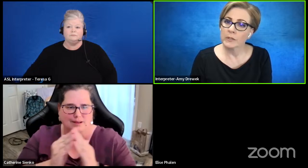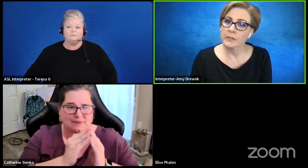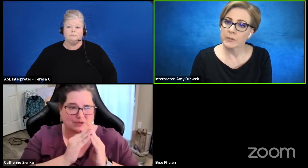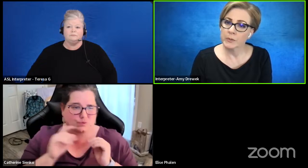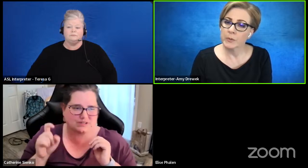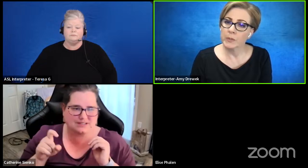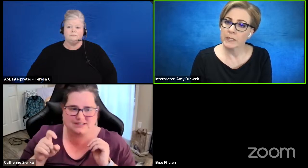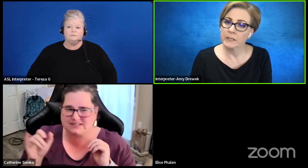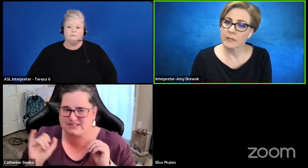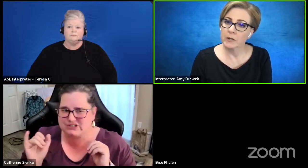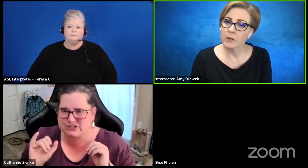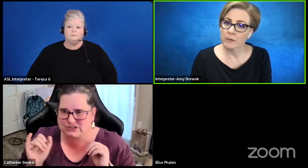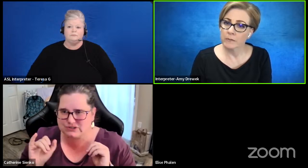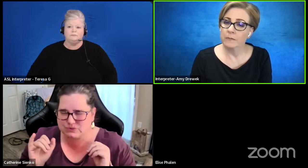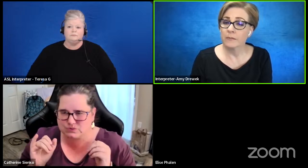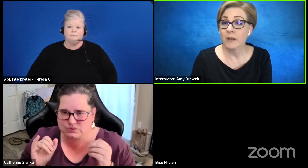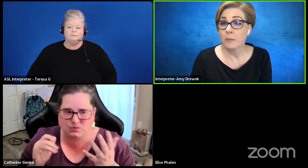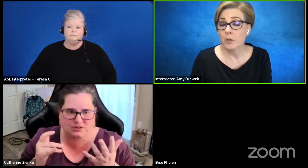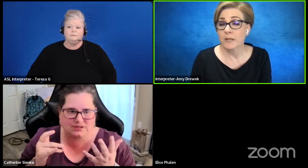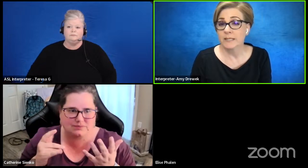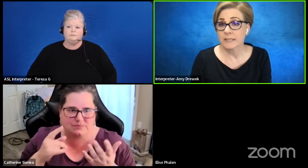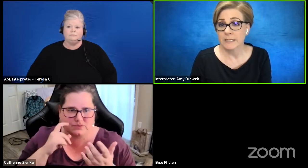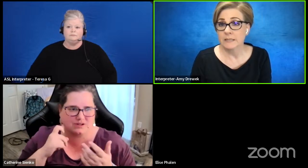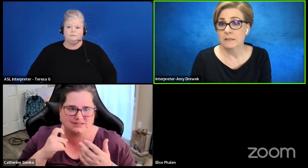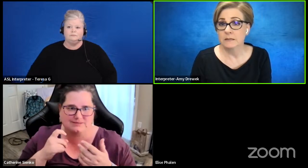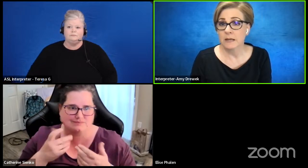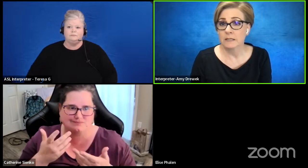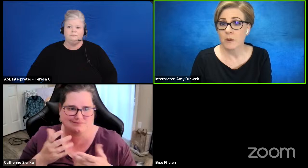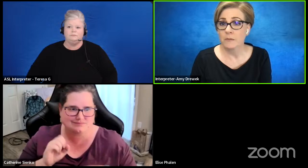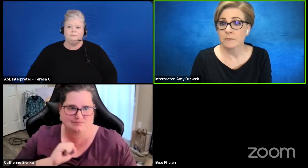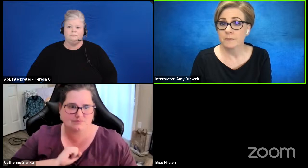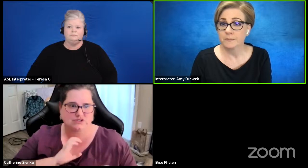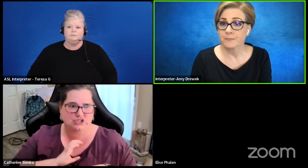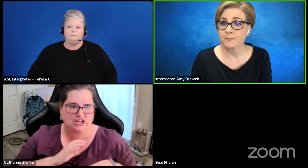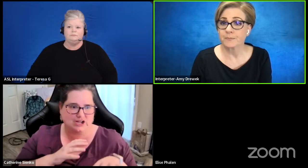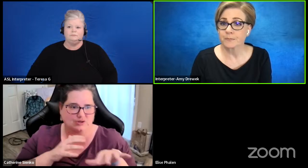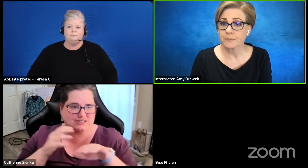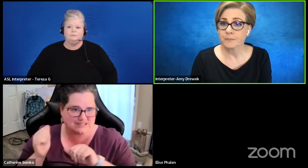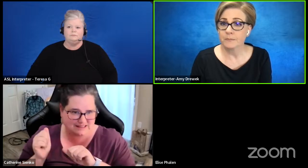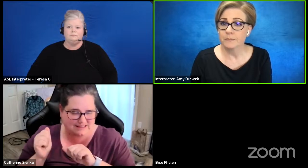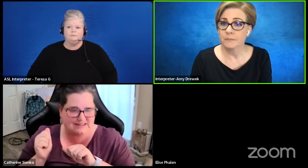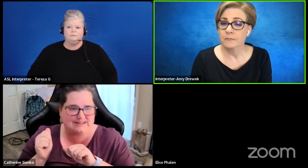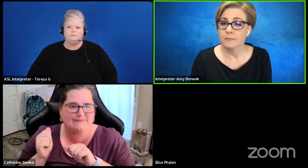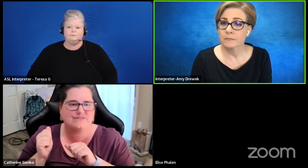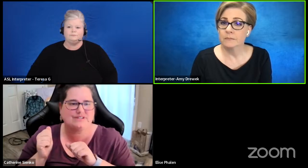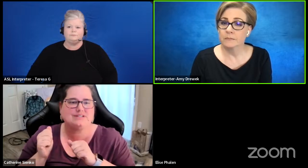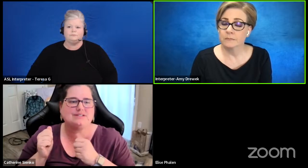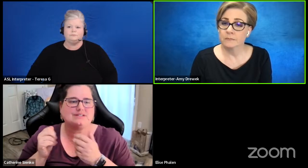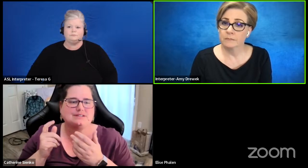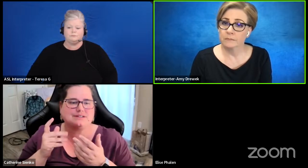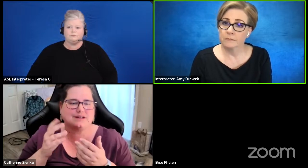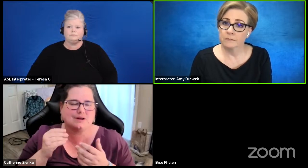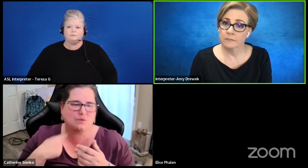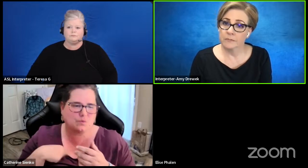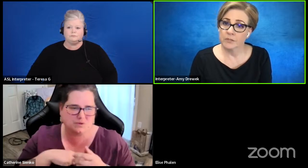I think it's important to consider the community's needs as well.